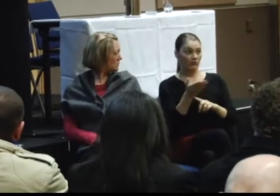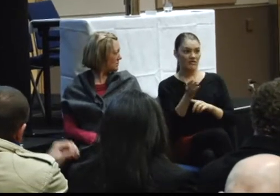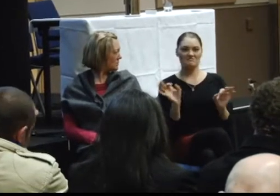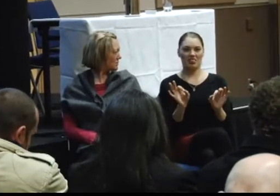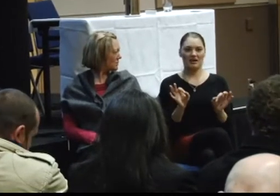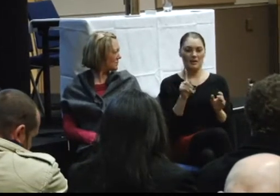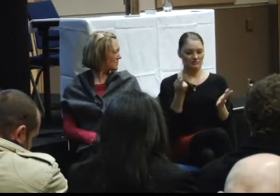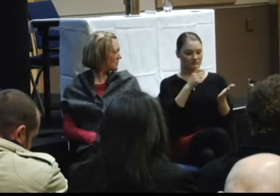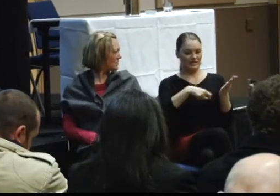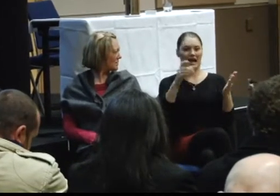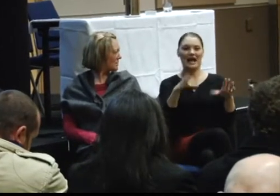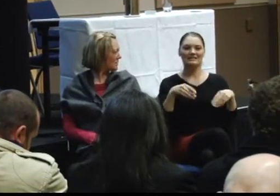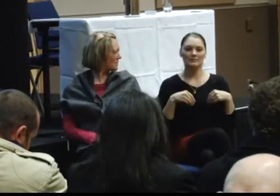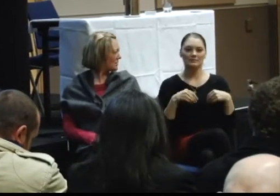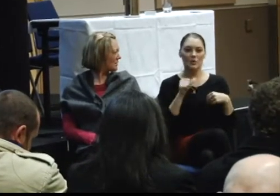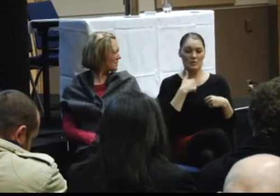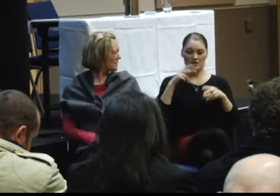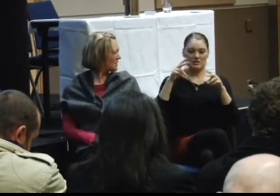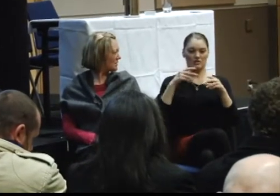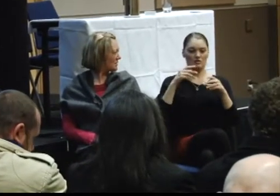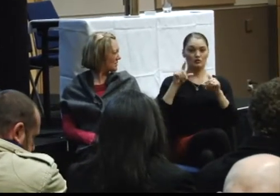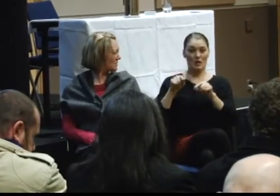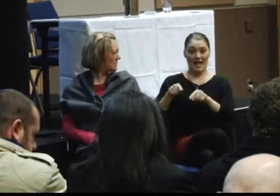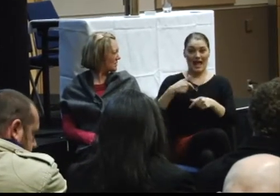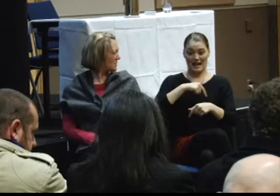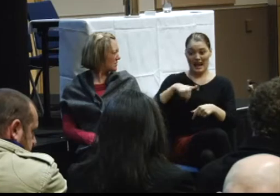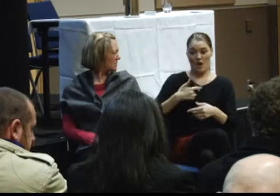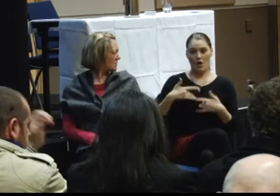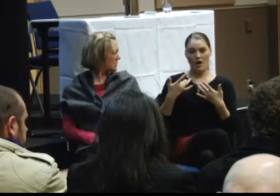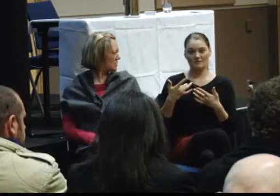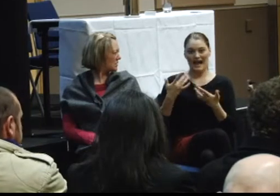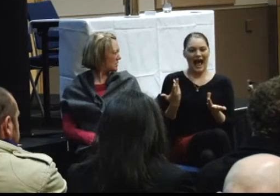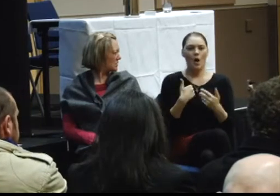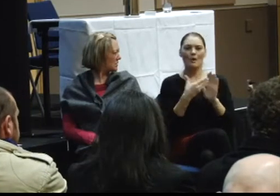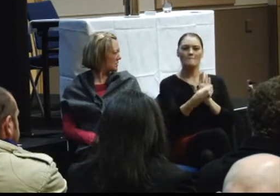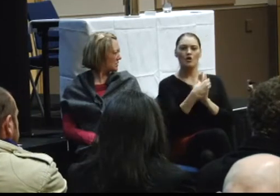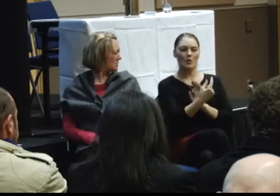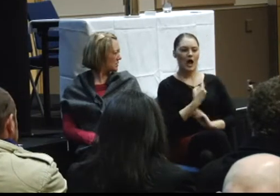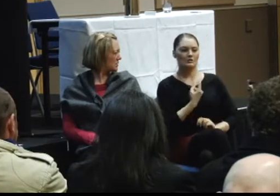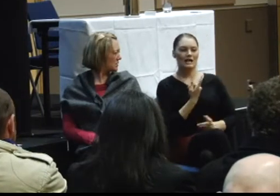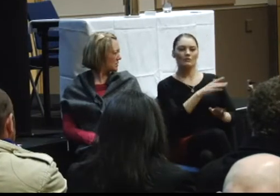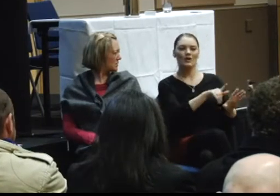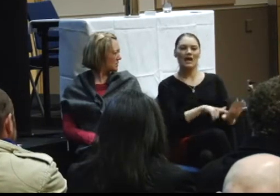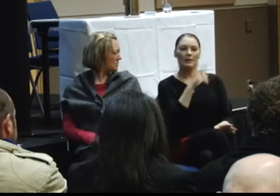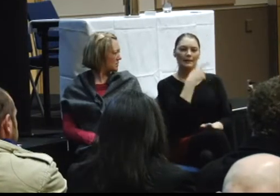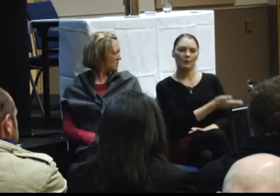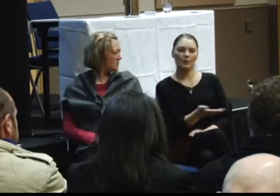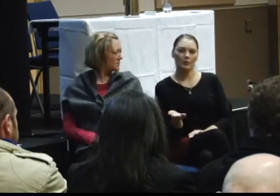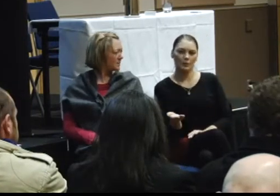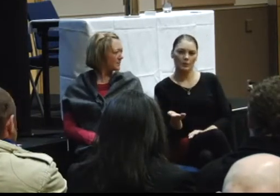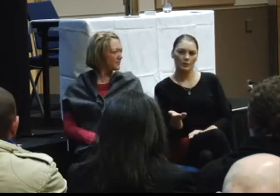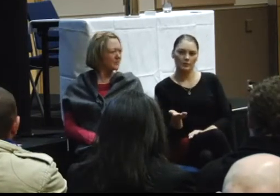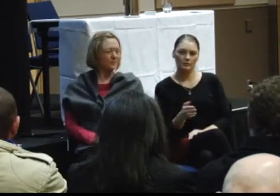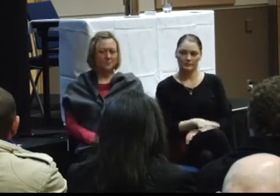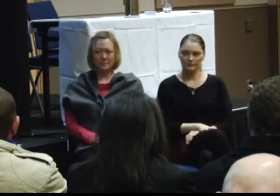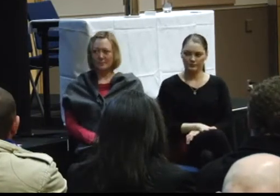responsibility and modelling that to our young people and modelling that to each other, then we're not actually really being digital citizens ourselves. So,